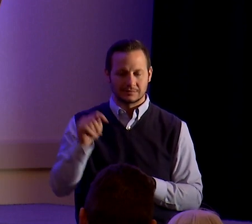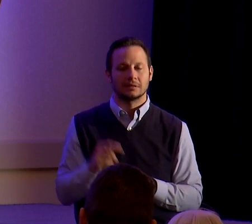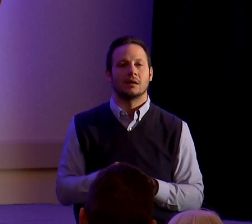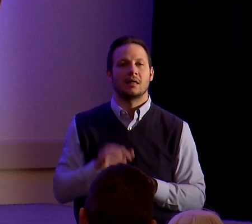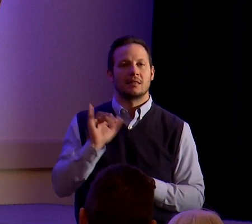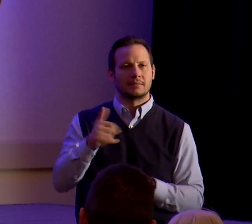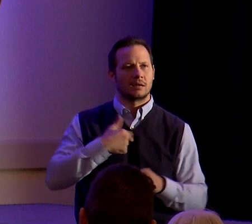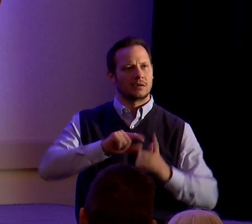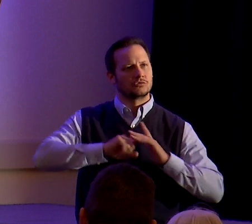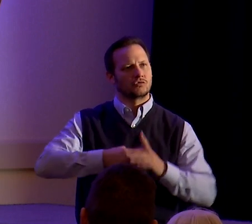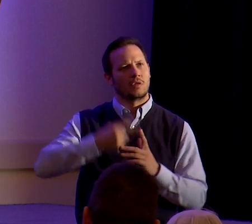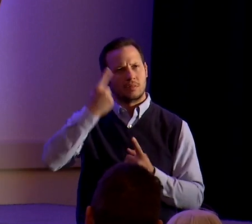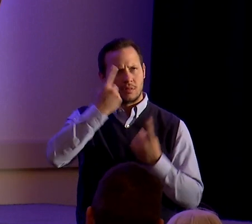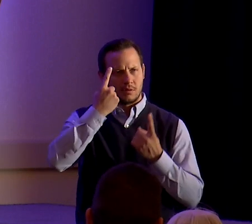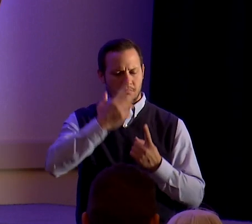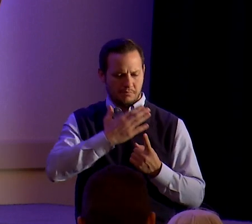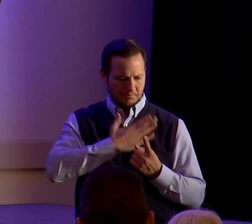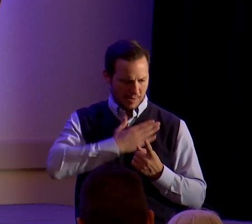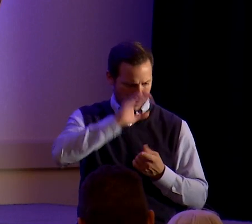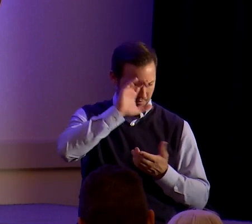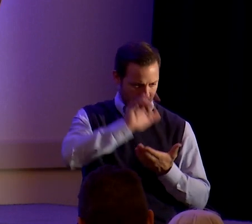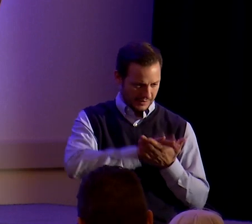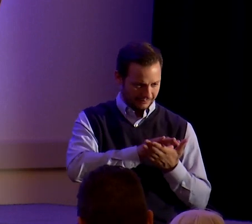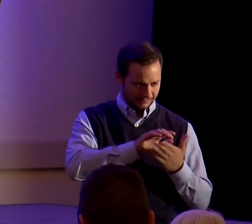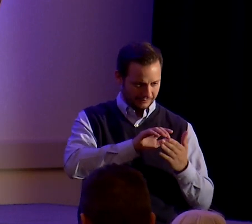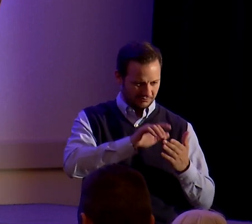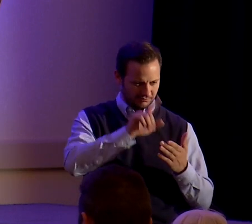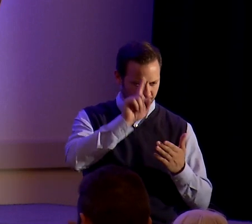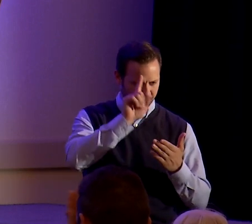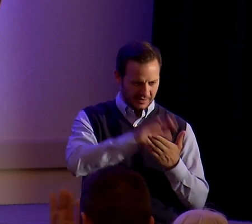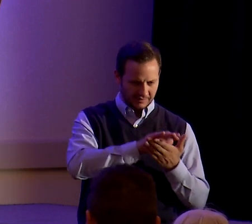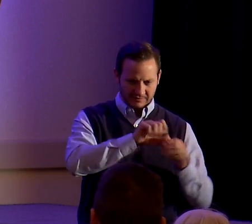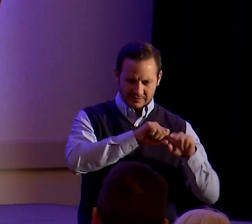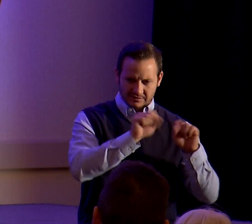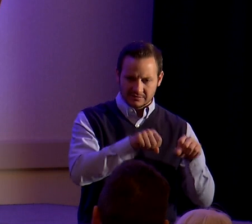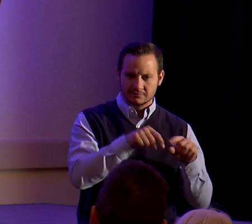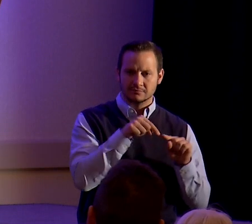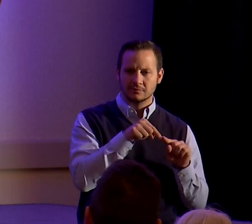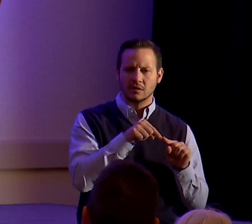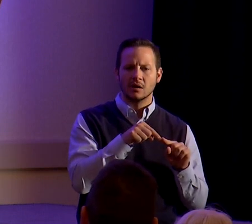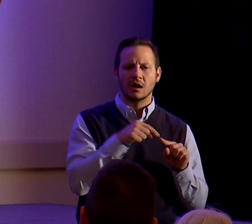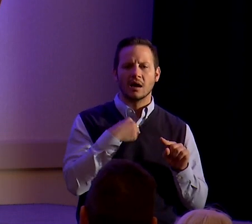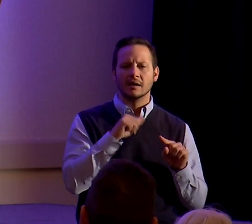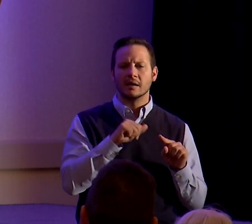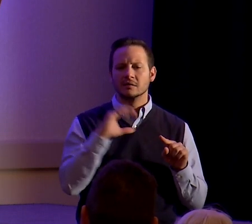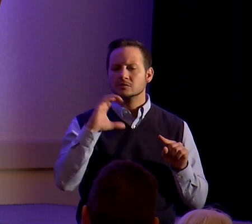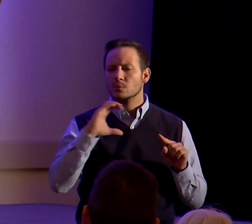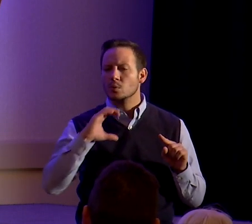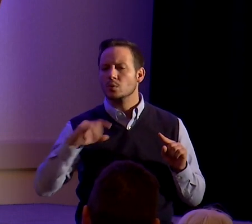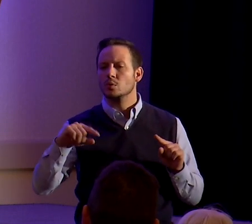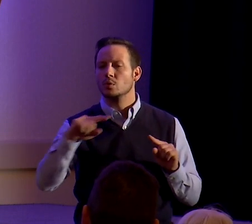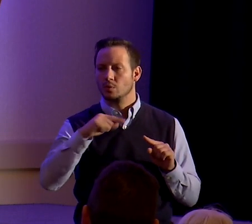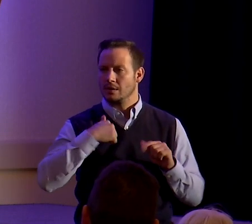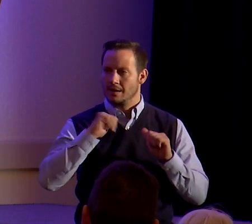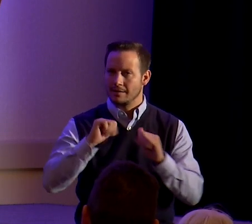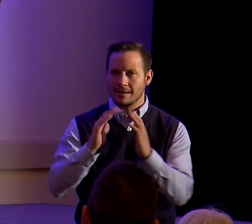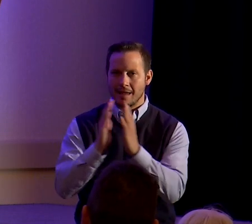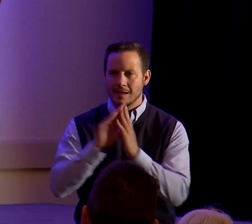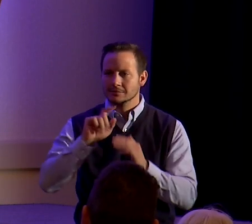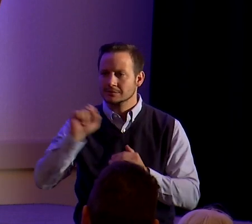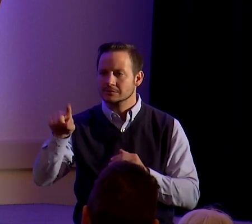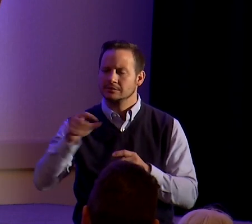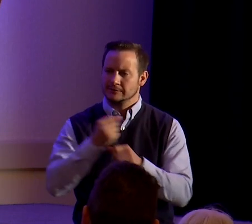possibilities outside of my own belief system. They gave me a safe place to do that. I could ask those questions. I got